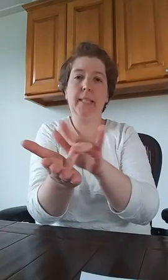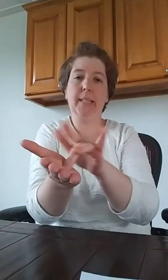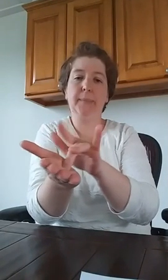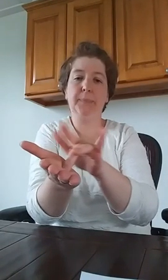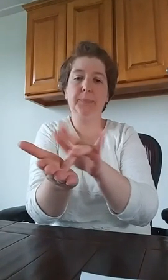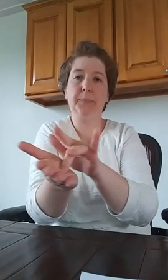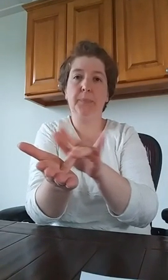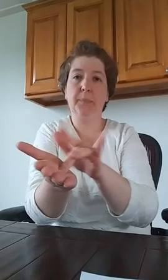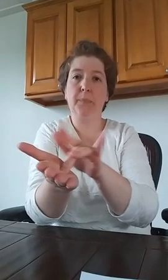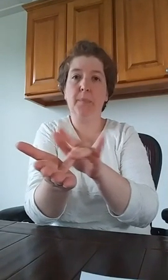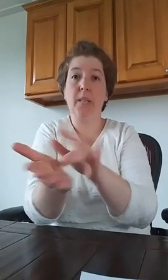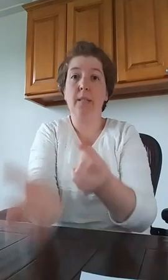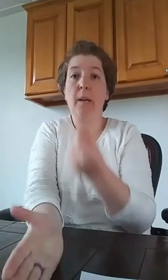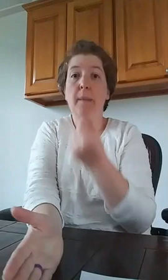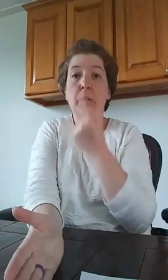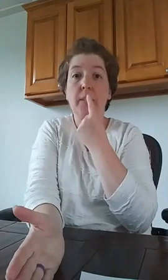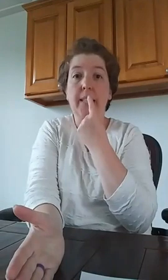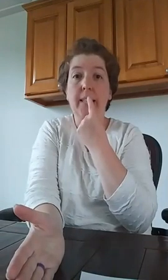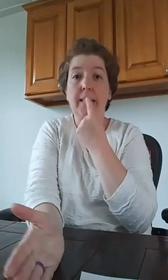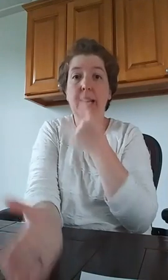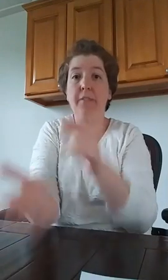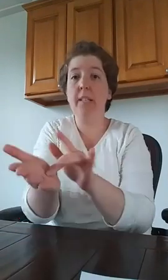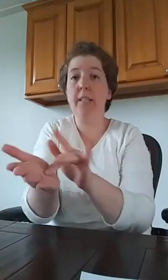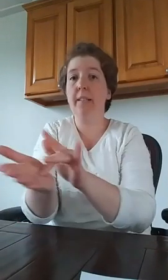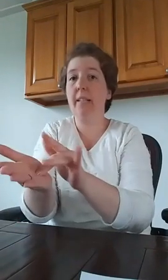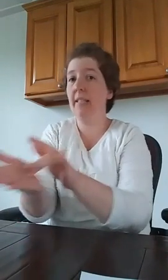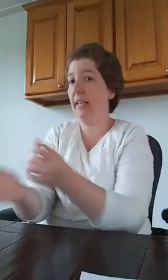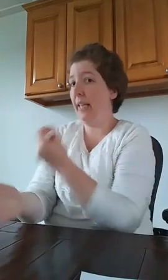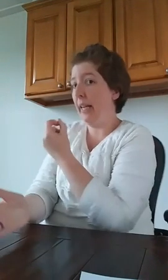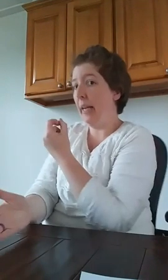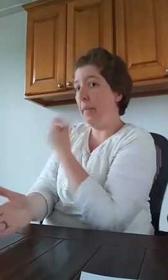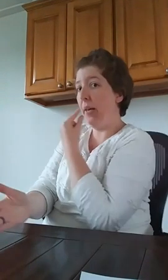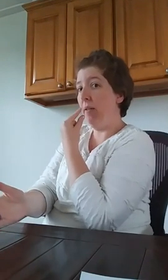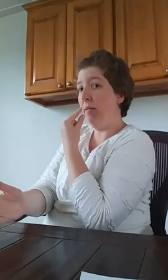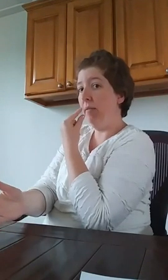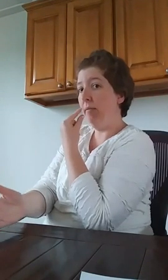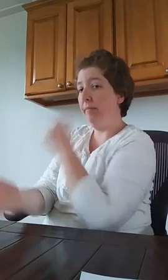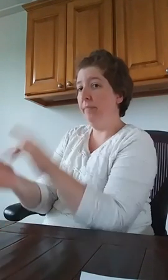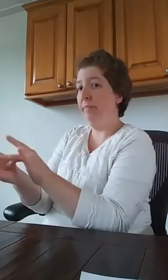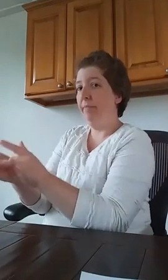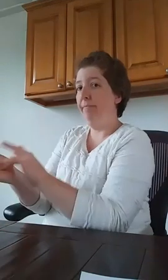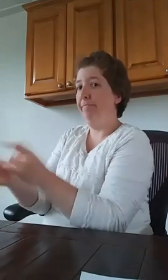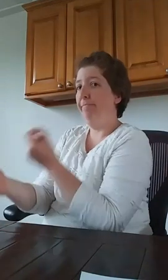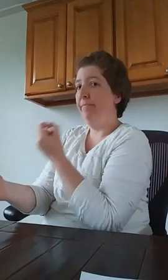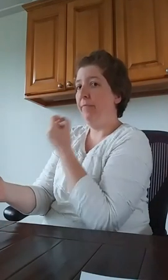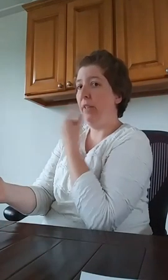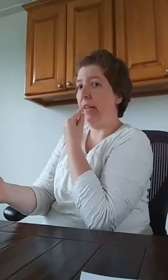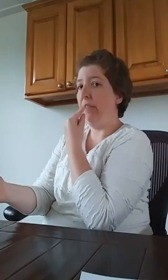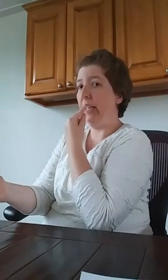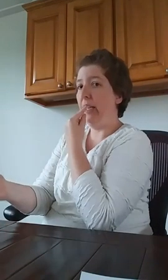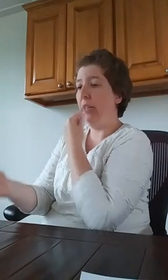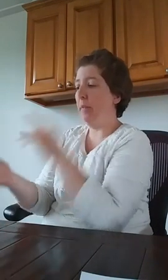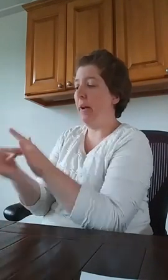sometimes you'll see this after it that's like taking a pill like flicking it in your mouth